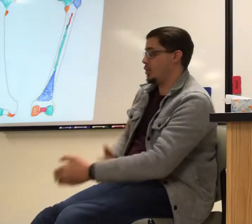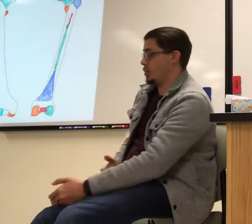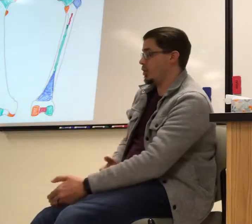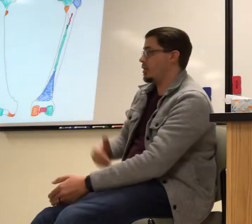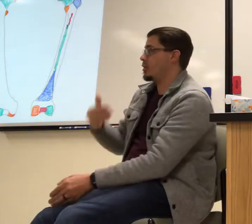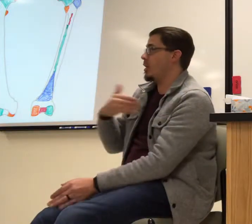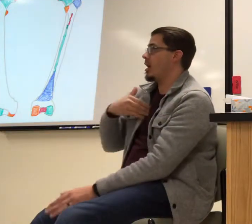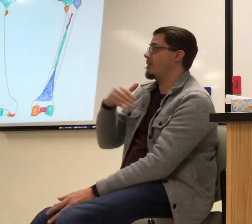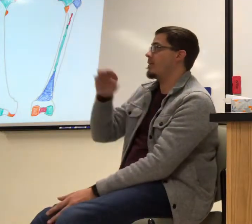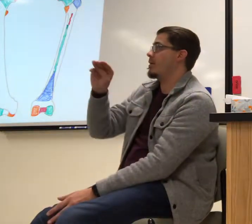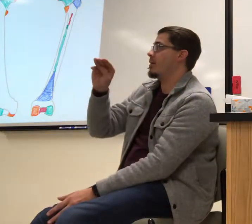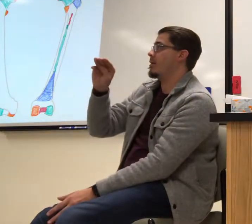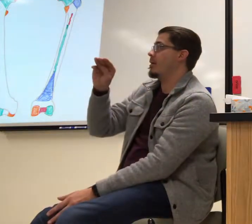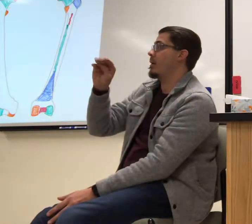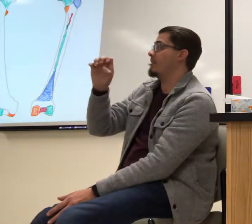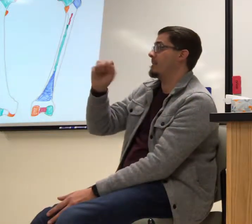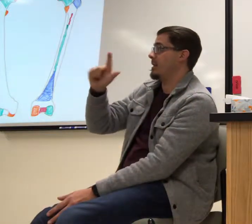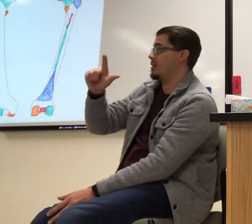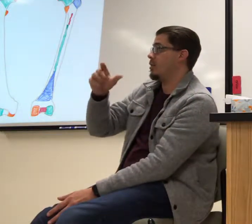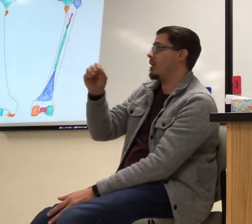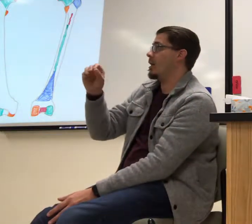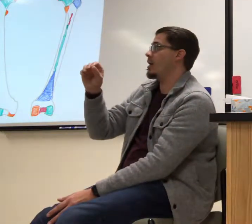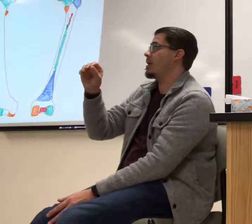medial lateral epicondyles.